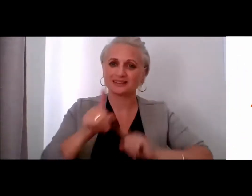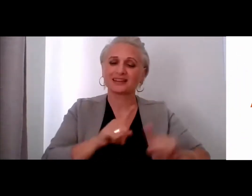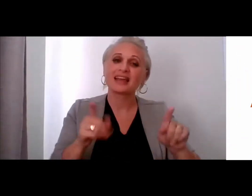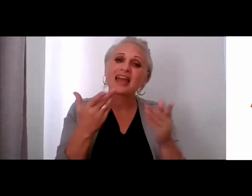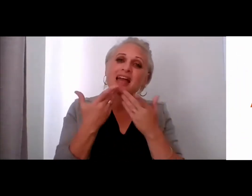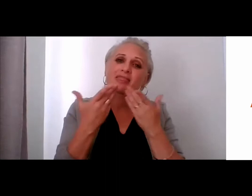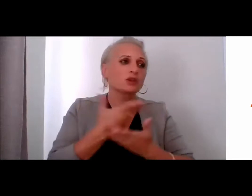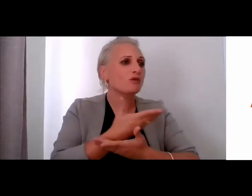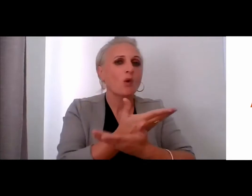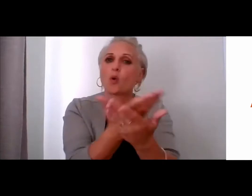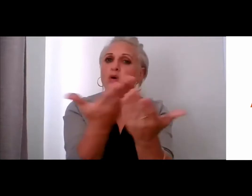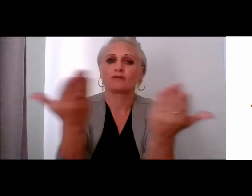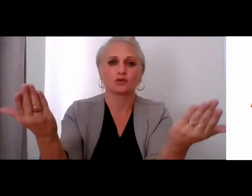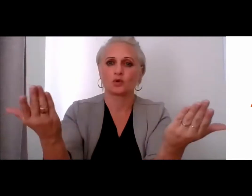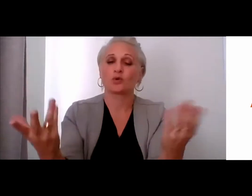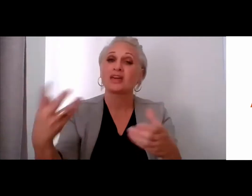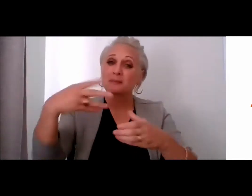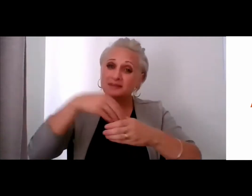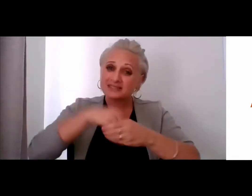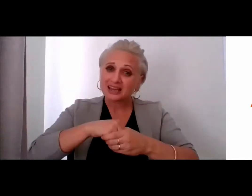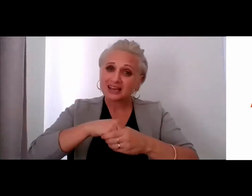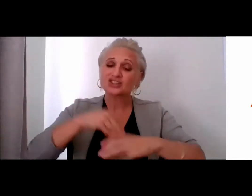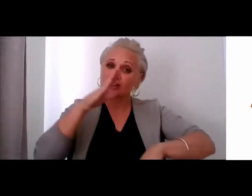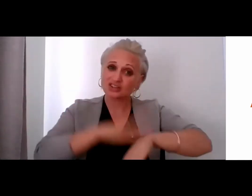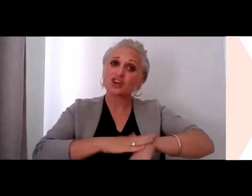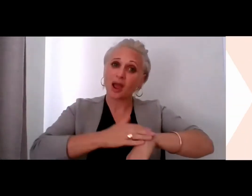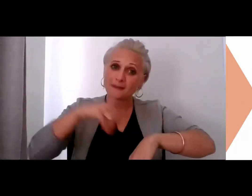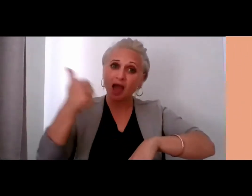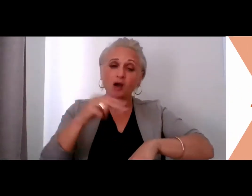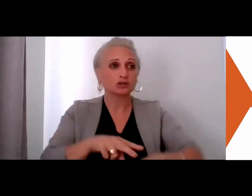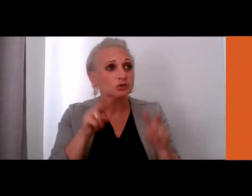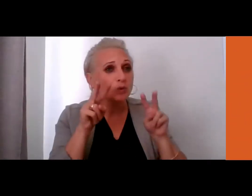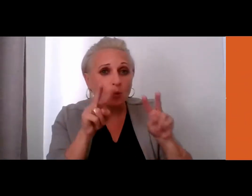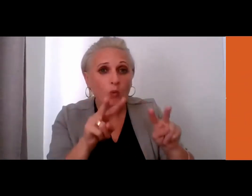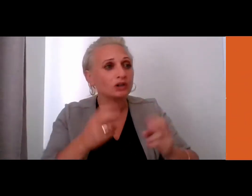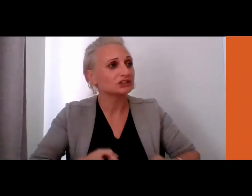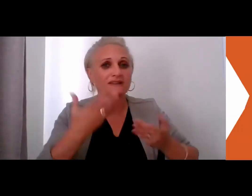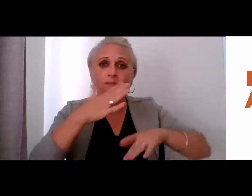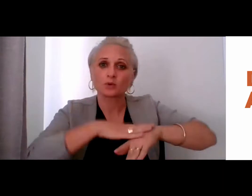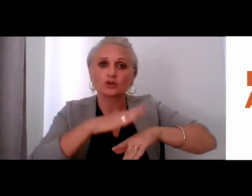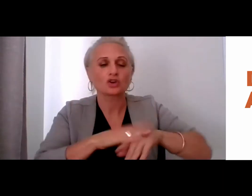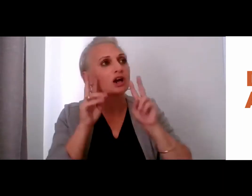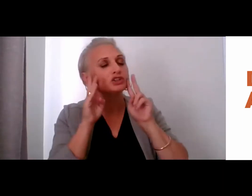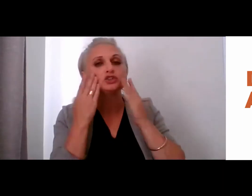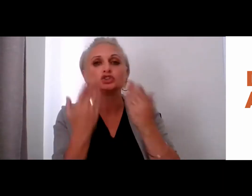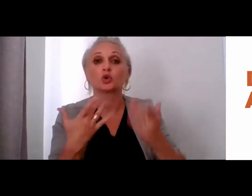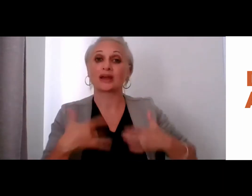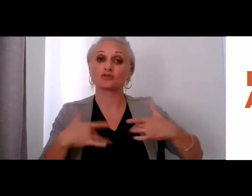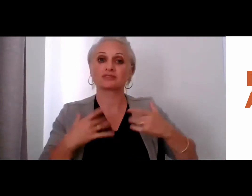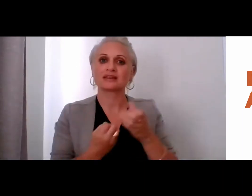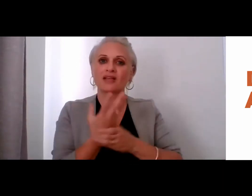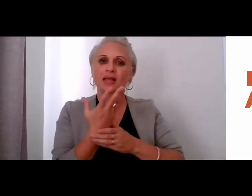the participants who have taken the time and shown interest in developing an accessibility policy.